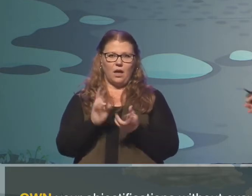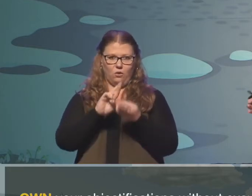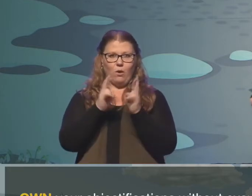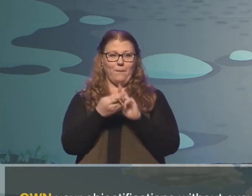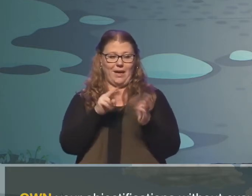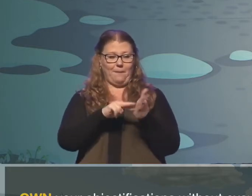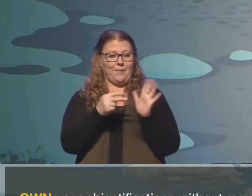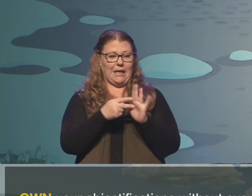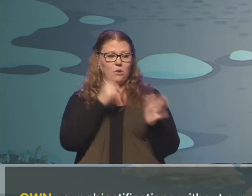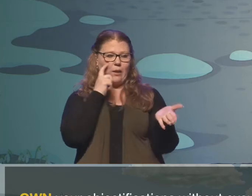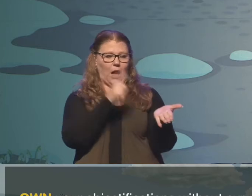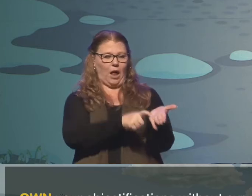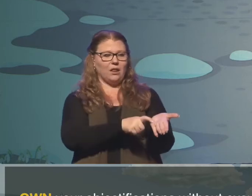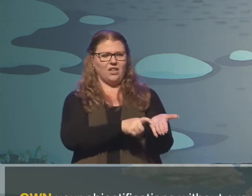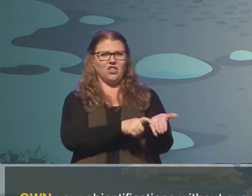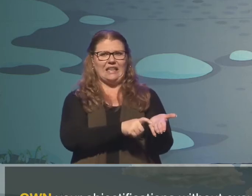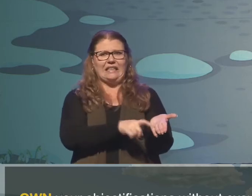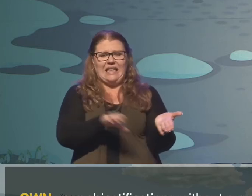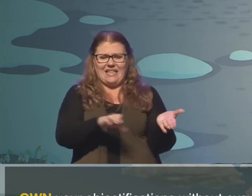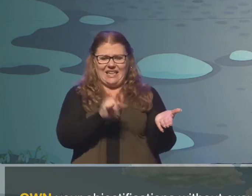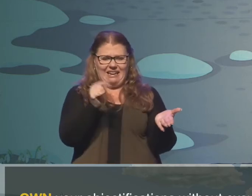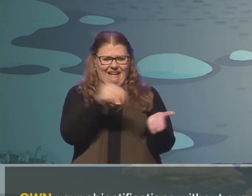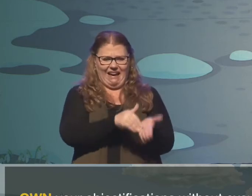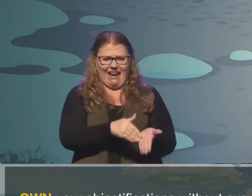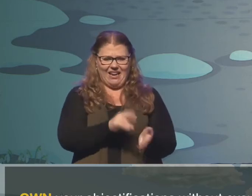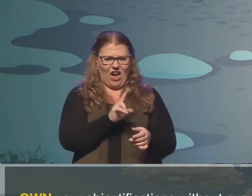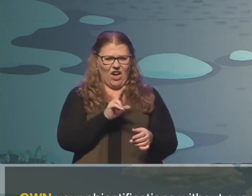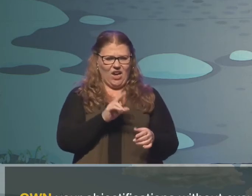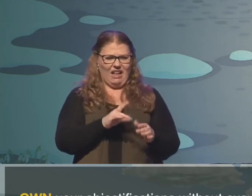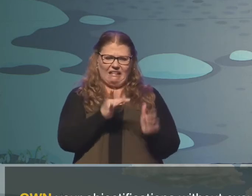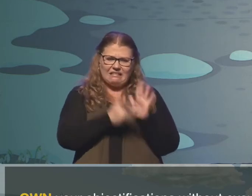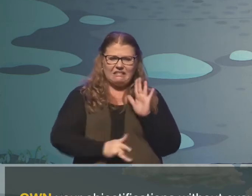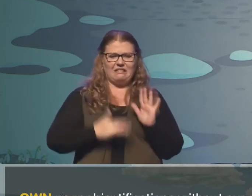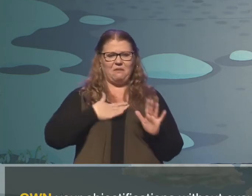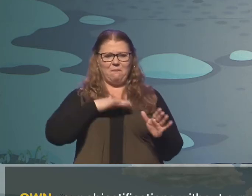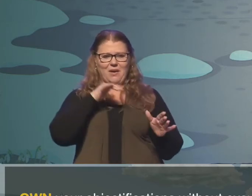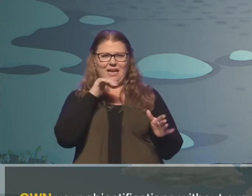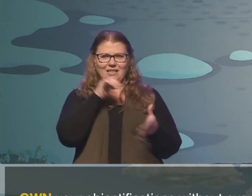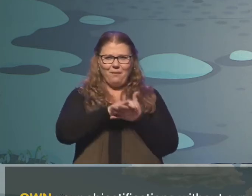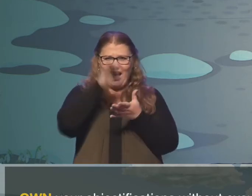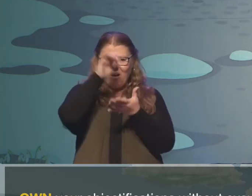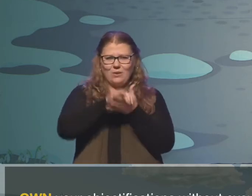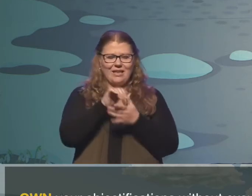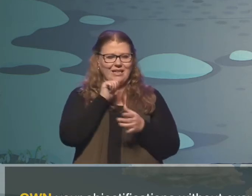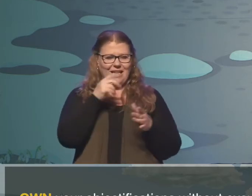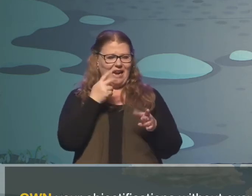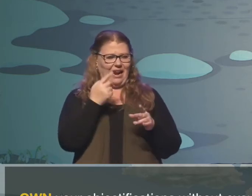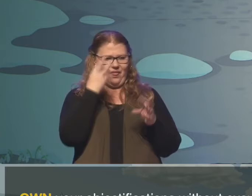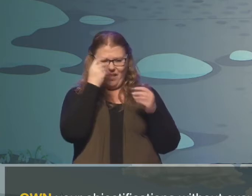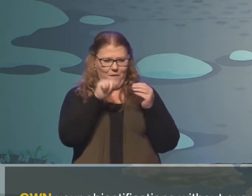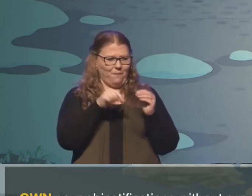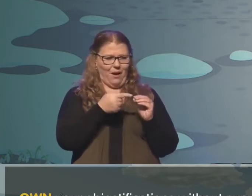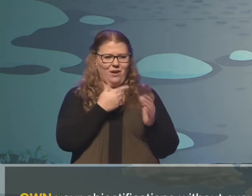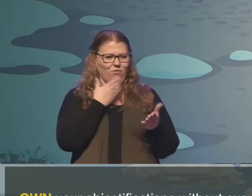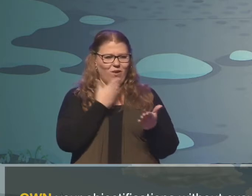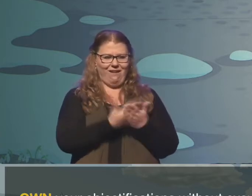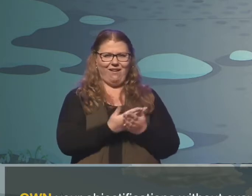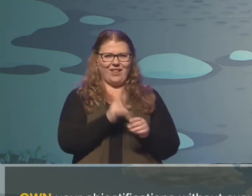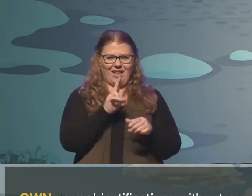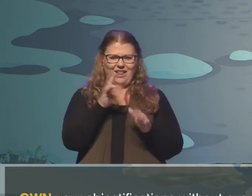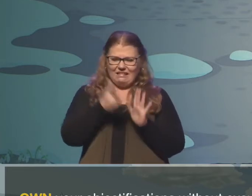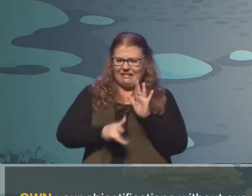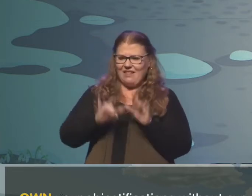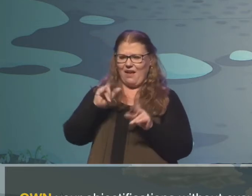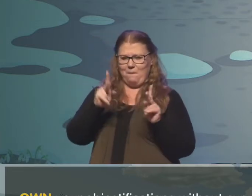is to acknowledge, man, I did it again. I used my spouse. I didn't think about them well. I used this person at work. I used